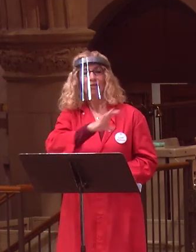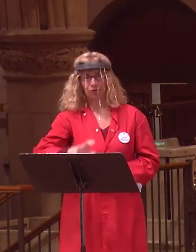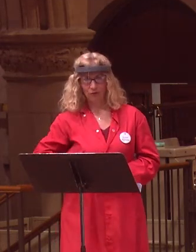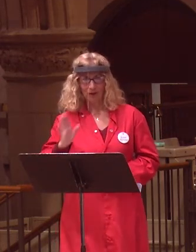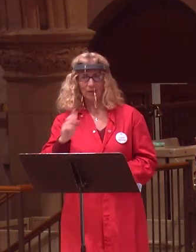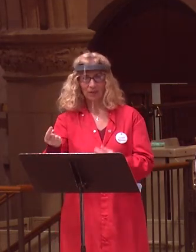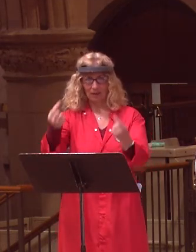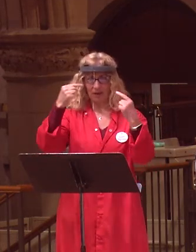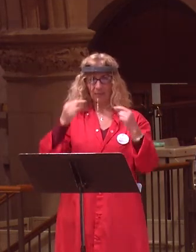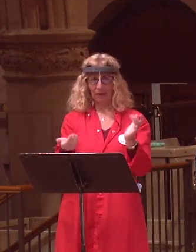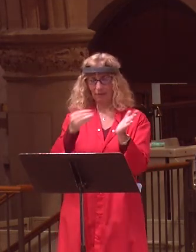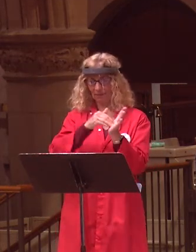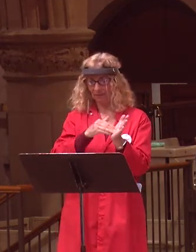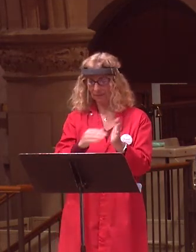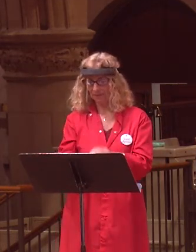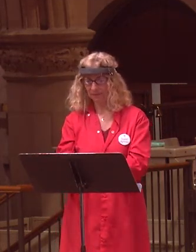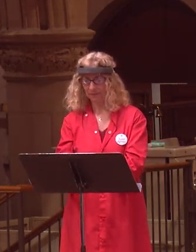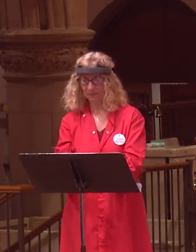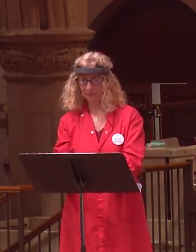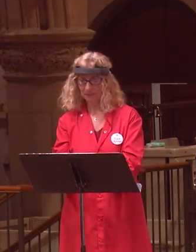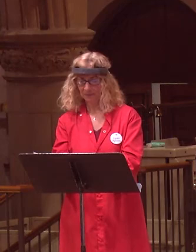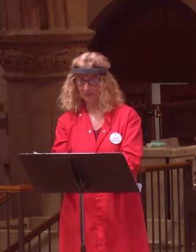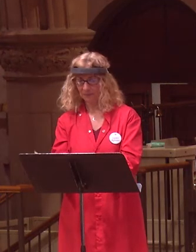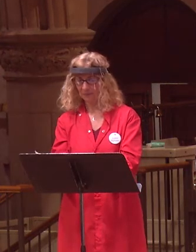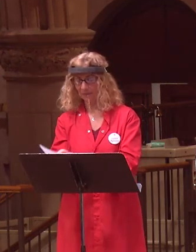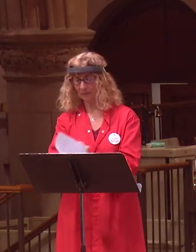resucitado, Cristo volverá.